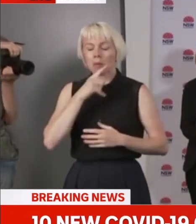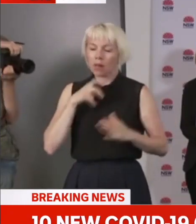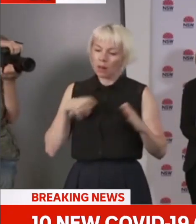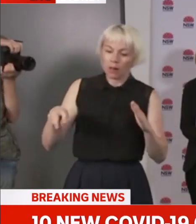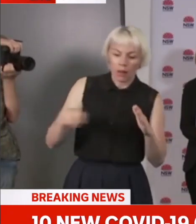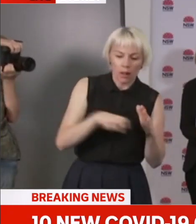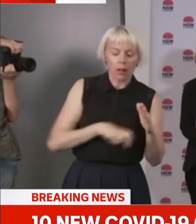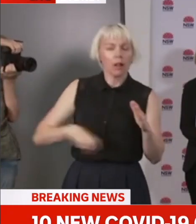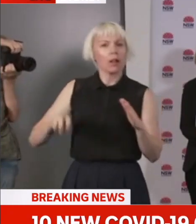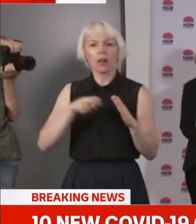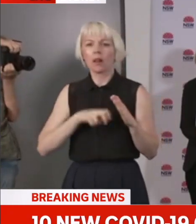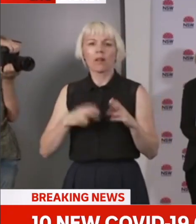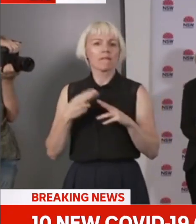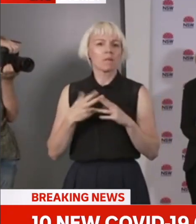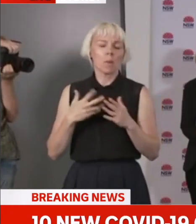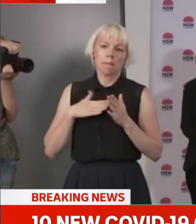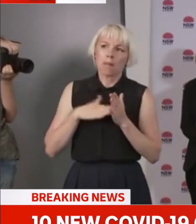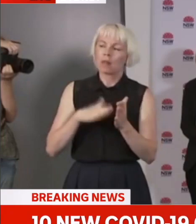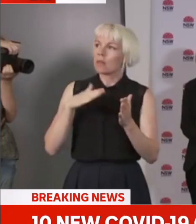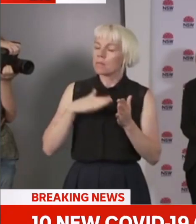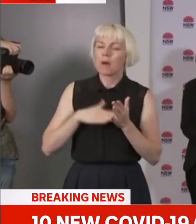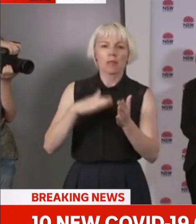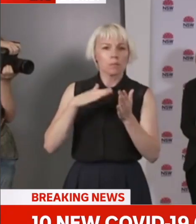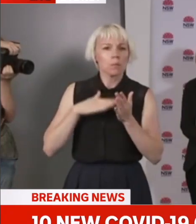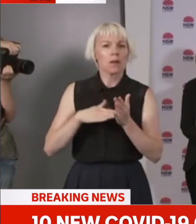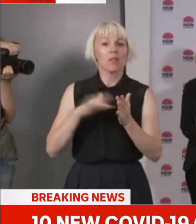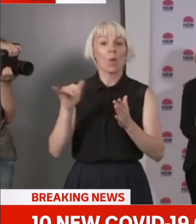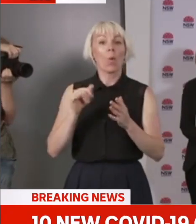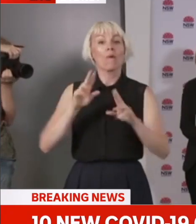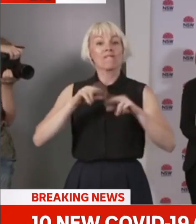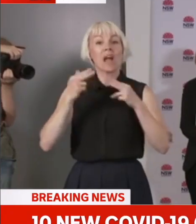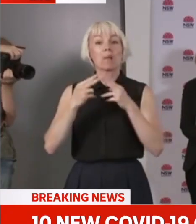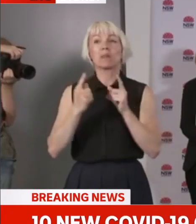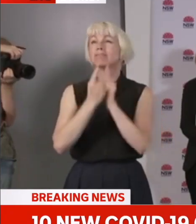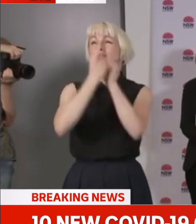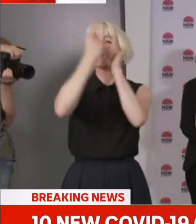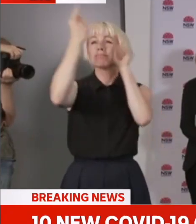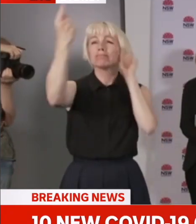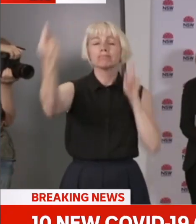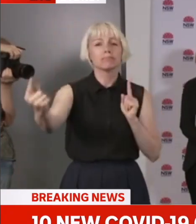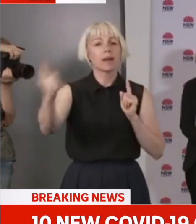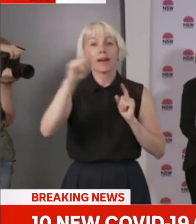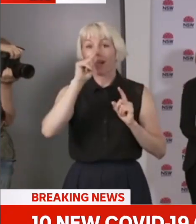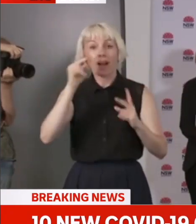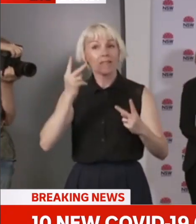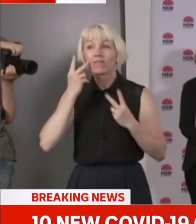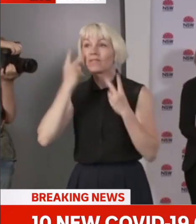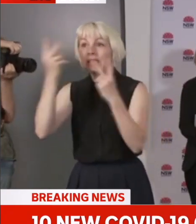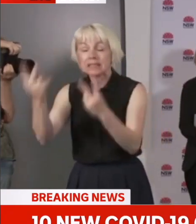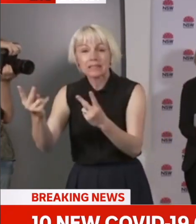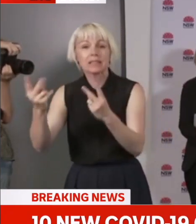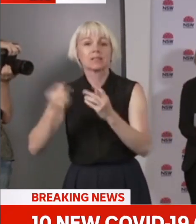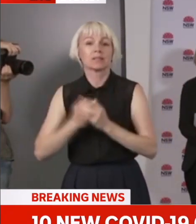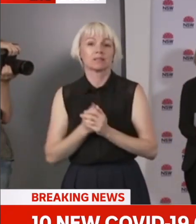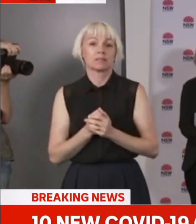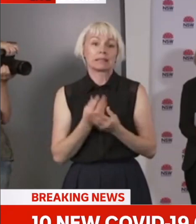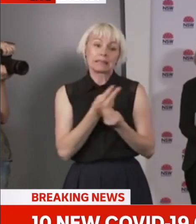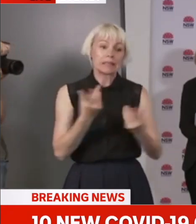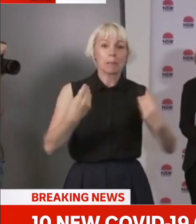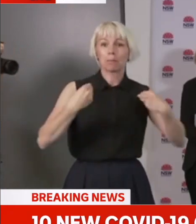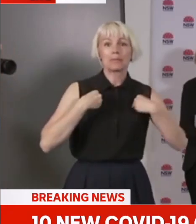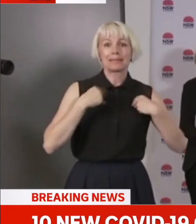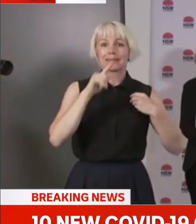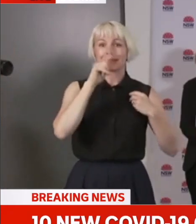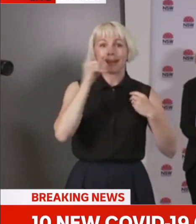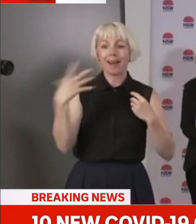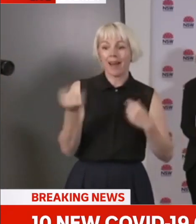better term, have been separated from loved ones, as have employers in terms of their ability to keep employees on their books. And we